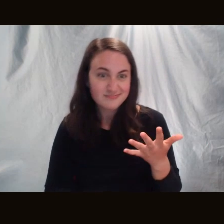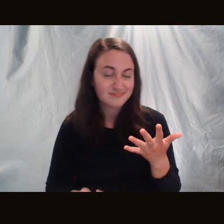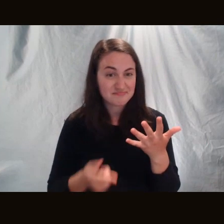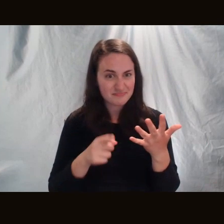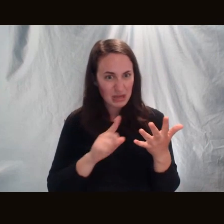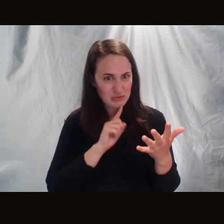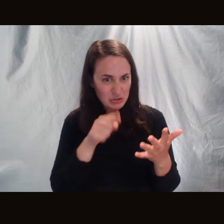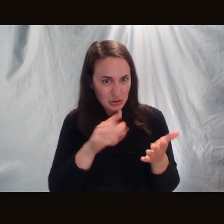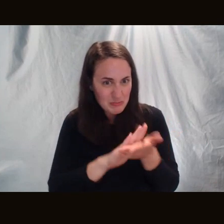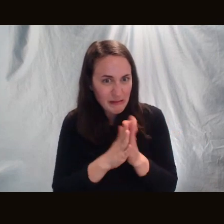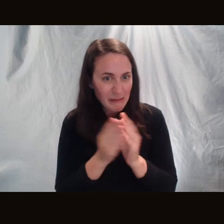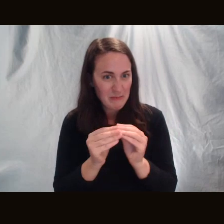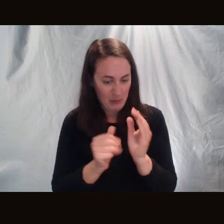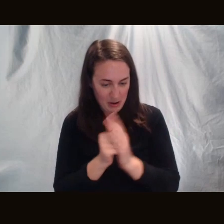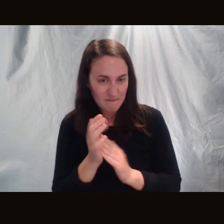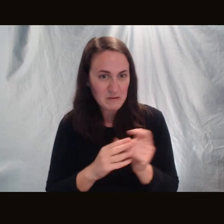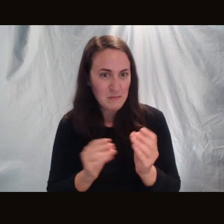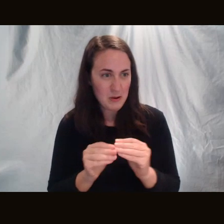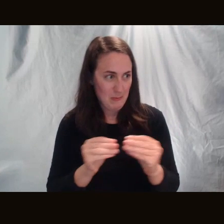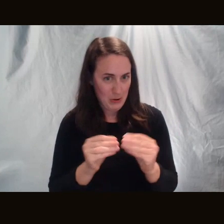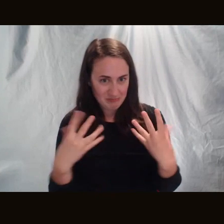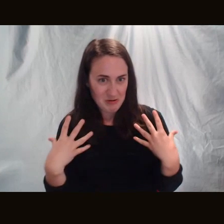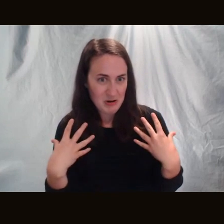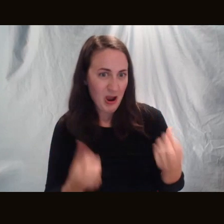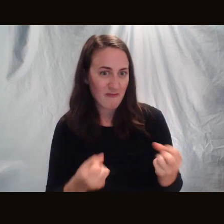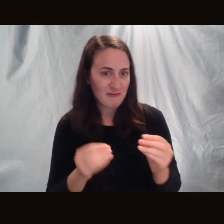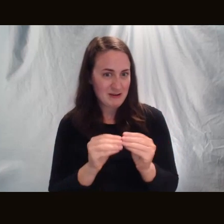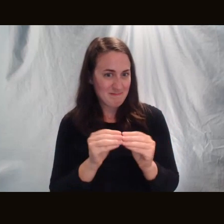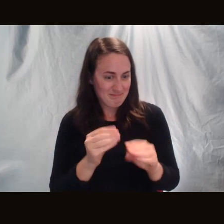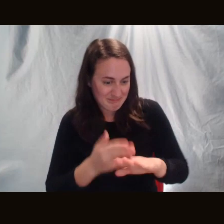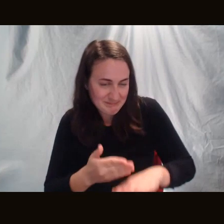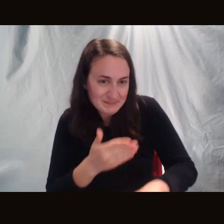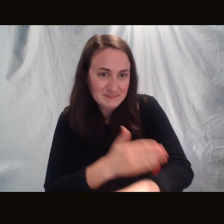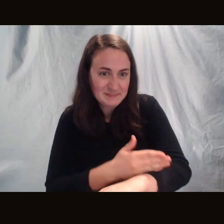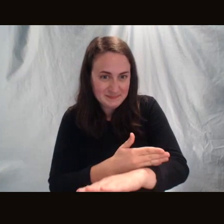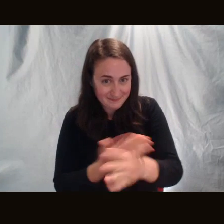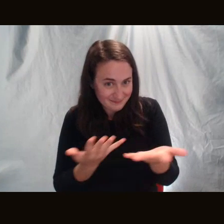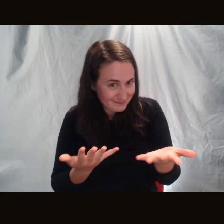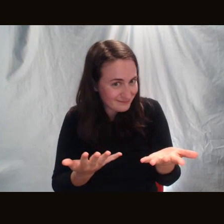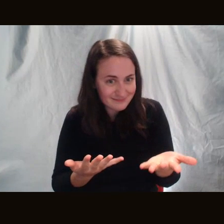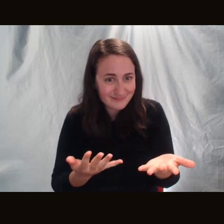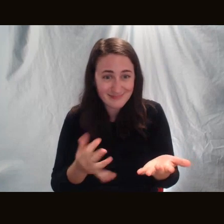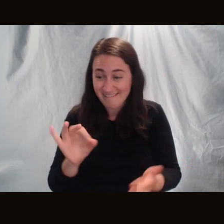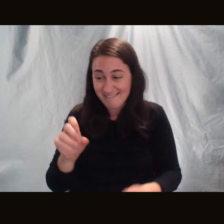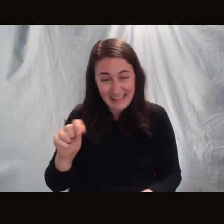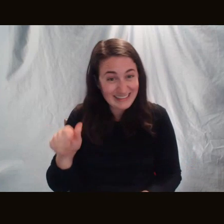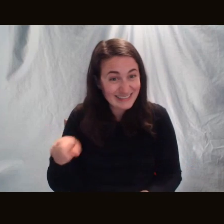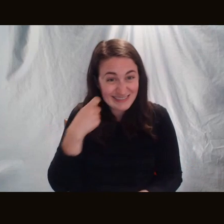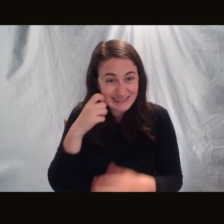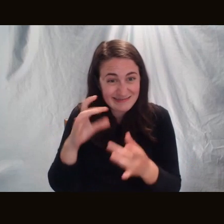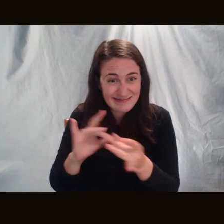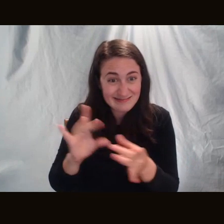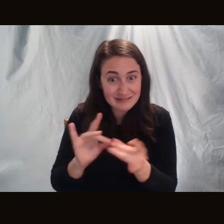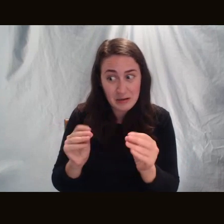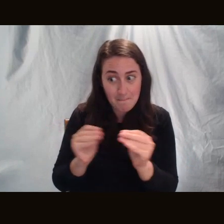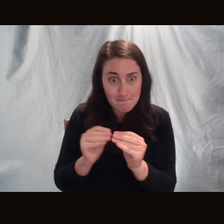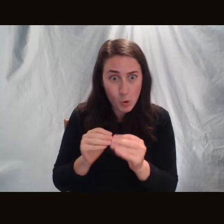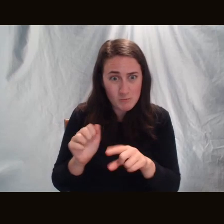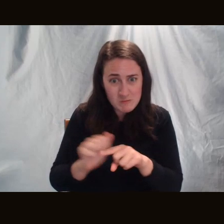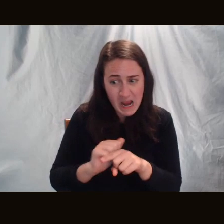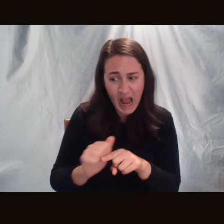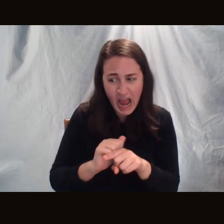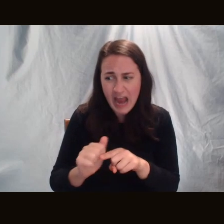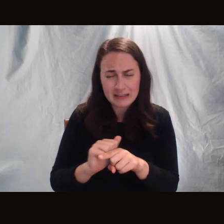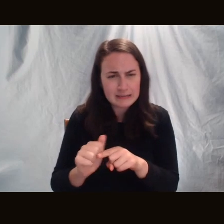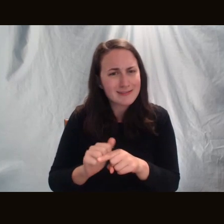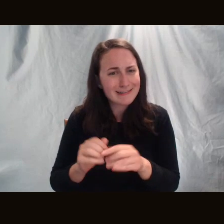comfortable. You're building that confidence. The more you do it, as Felicita said, make sure you start to loosen up. Play with